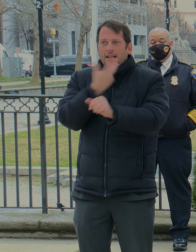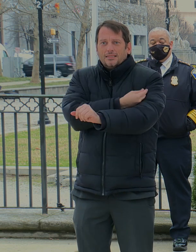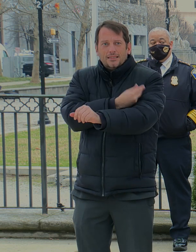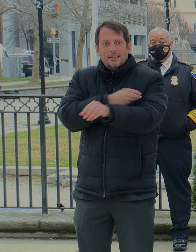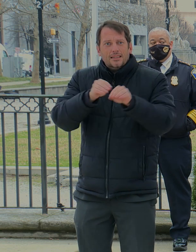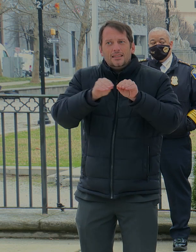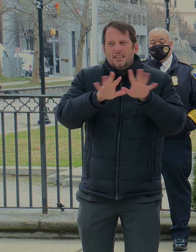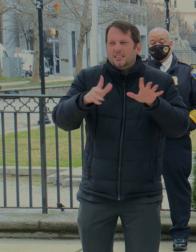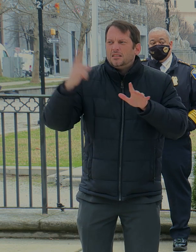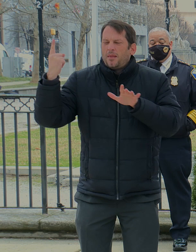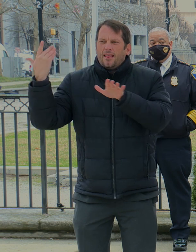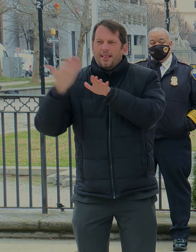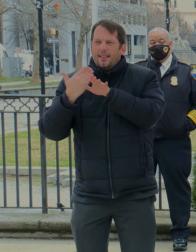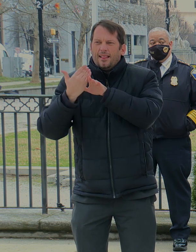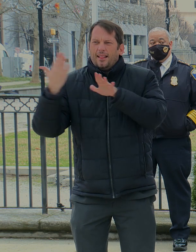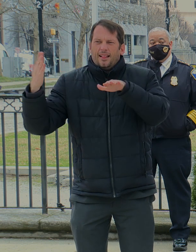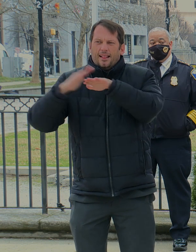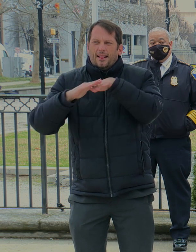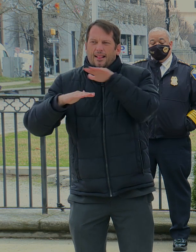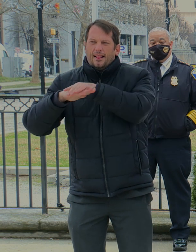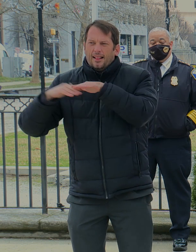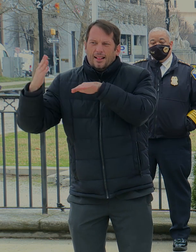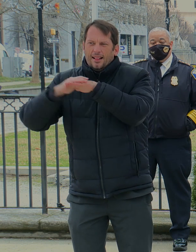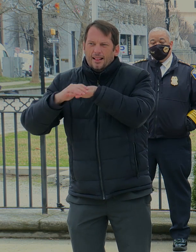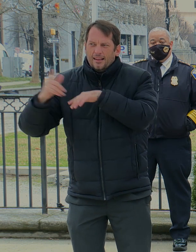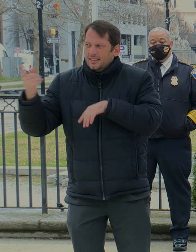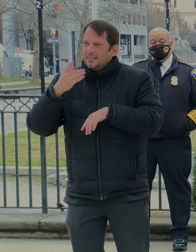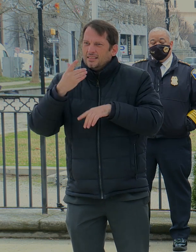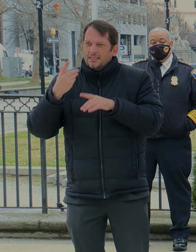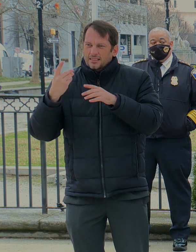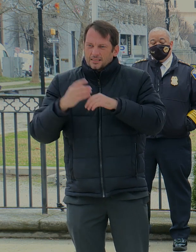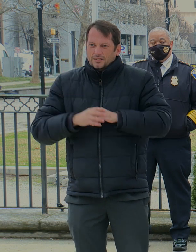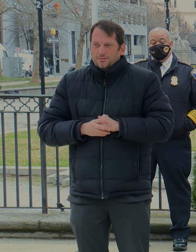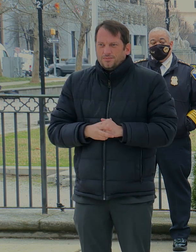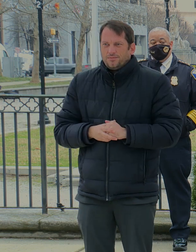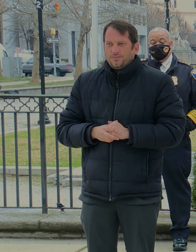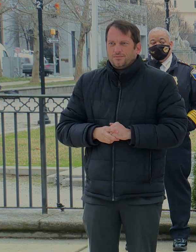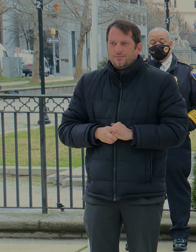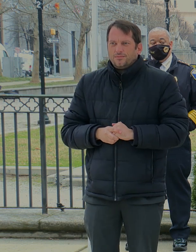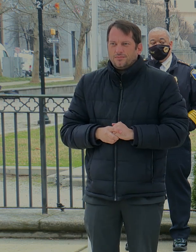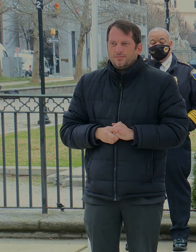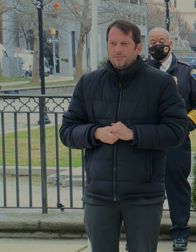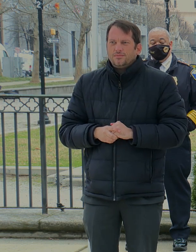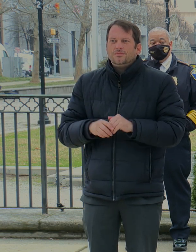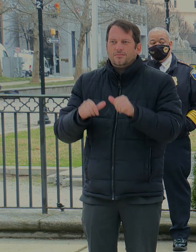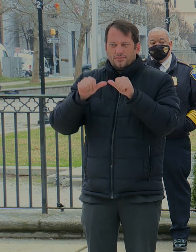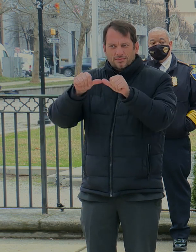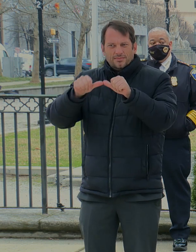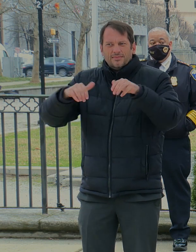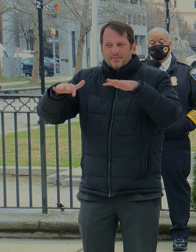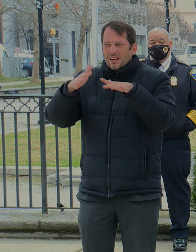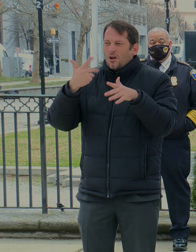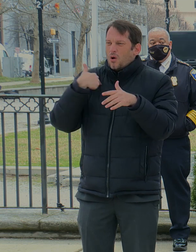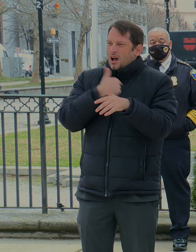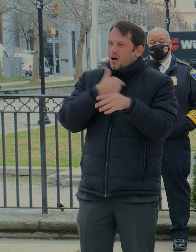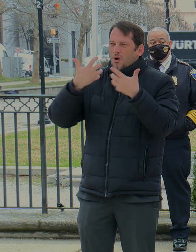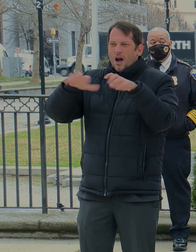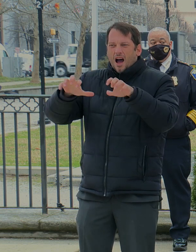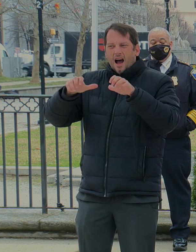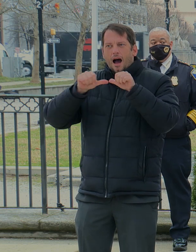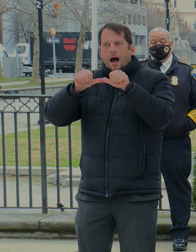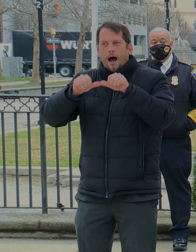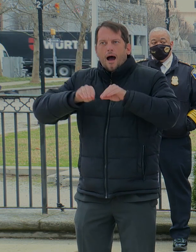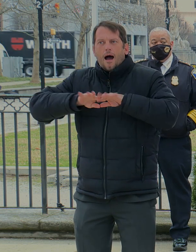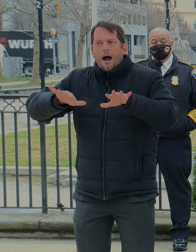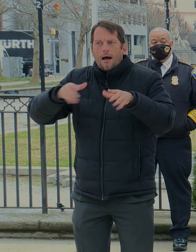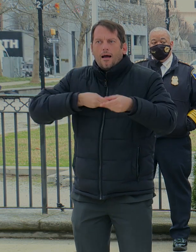hand. We are continuing to experience widespread community transmission. Even with the slight improvements in some of our